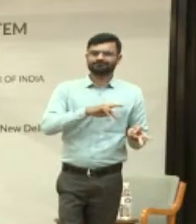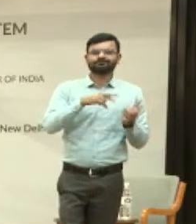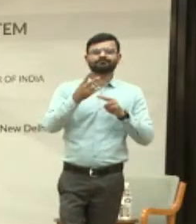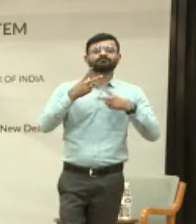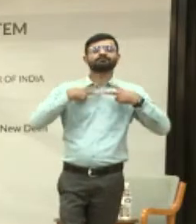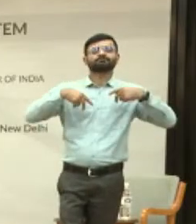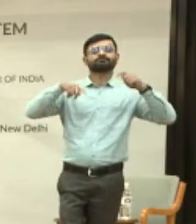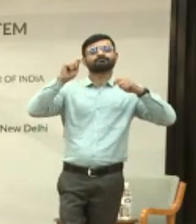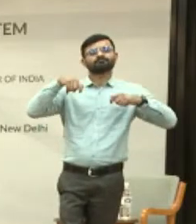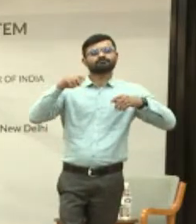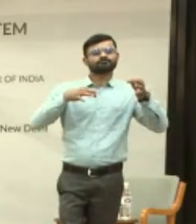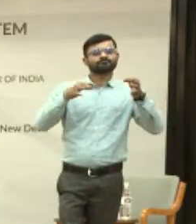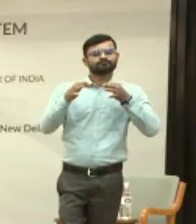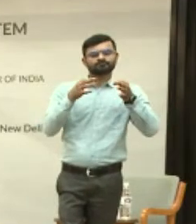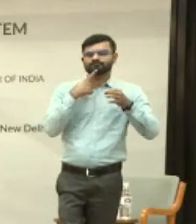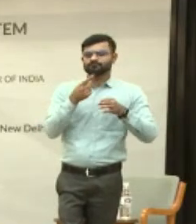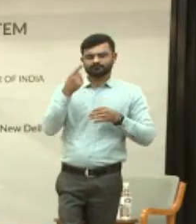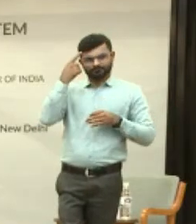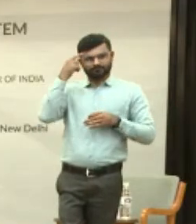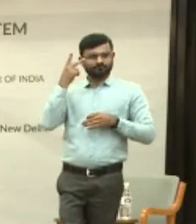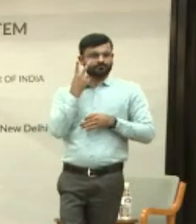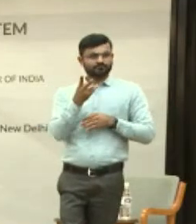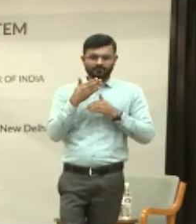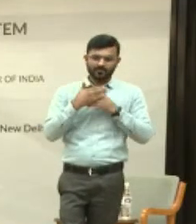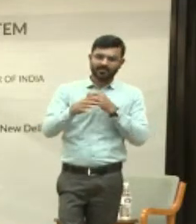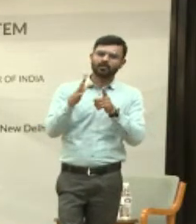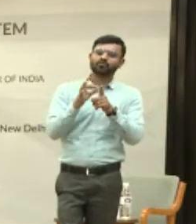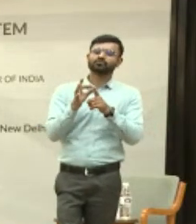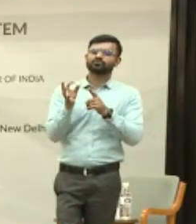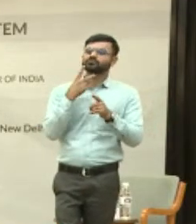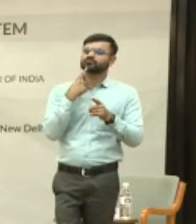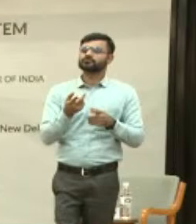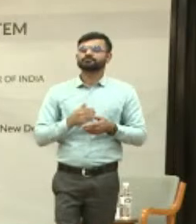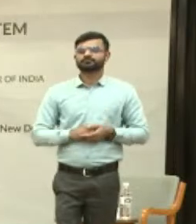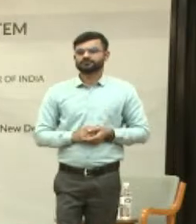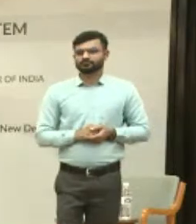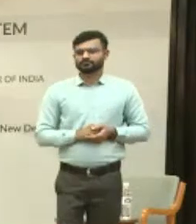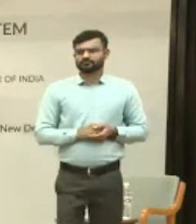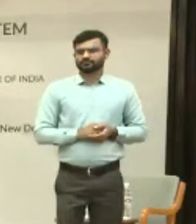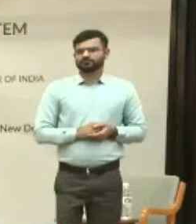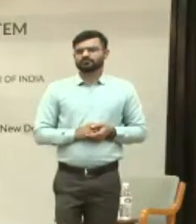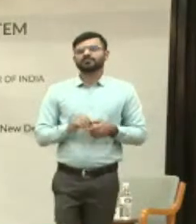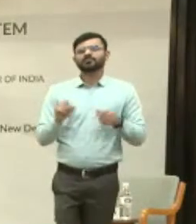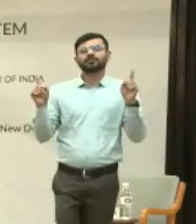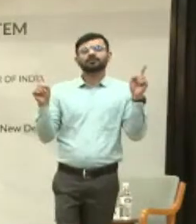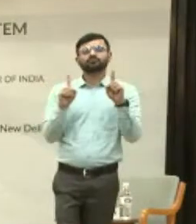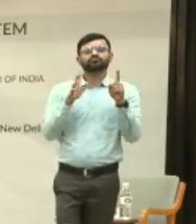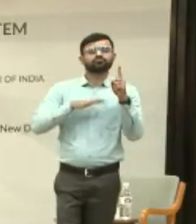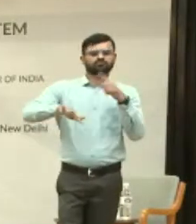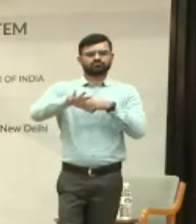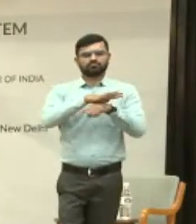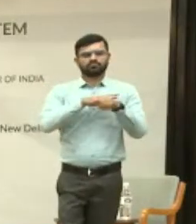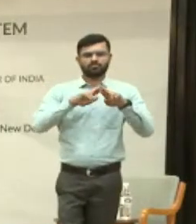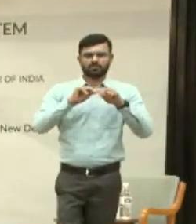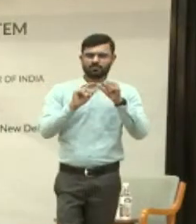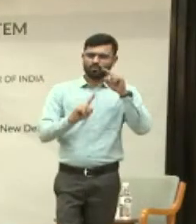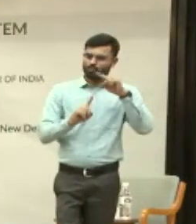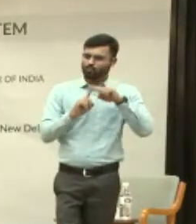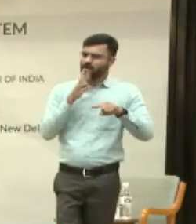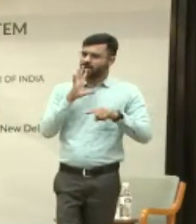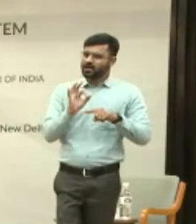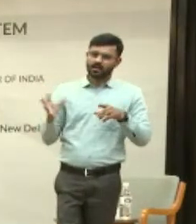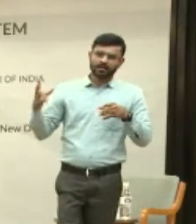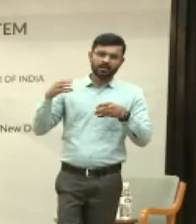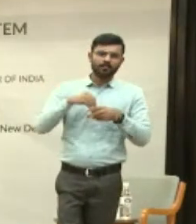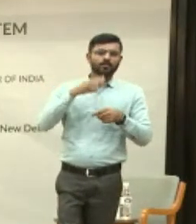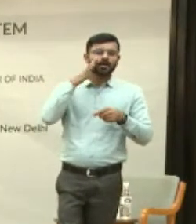justice. Notice how this is going away. Which sort of underlines the fact that it is